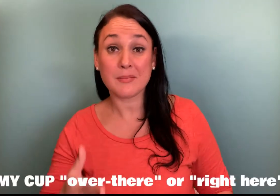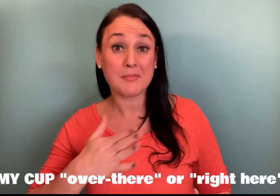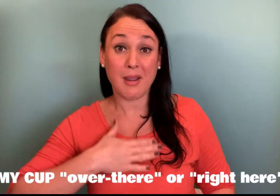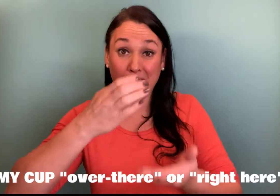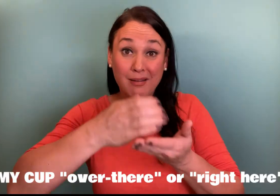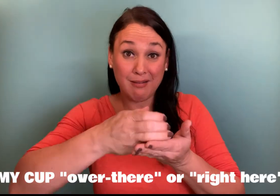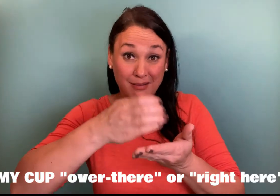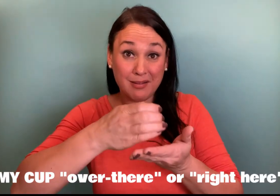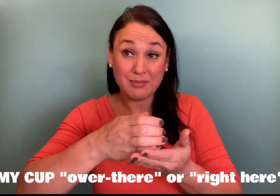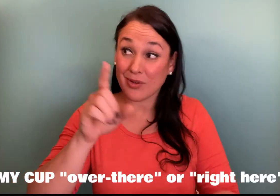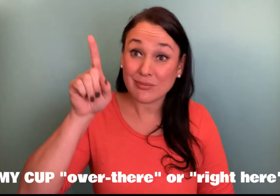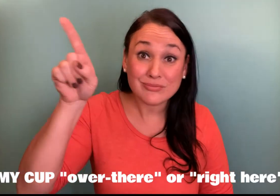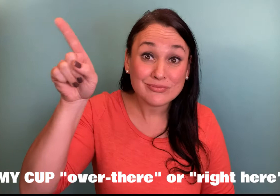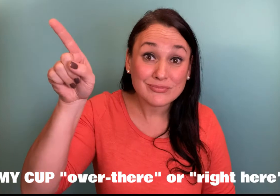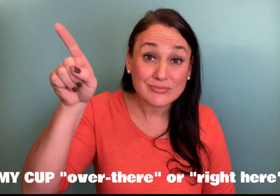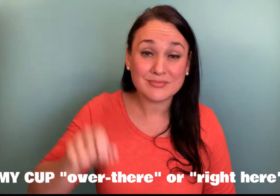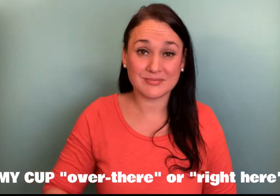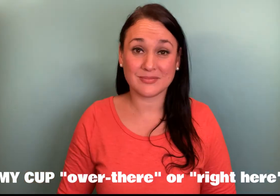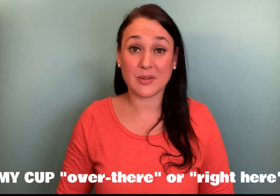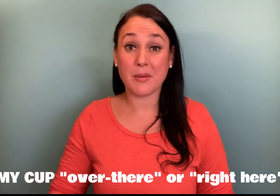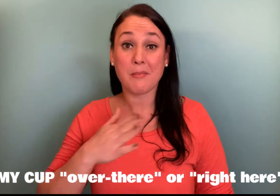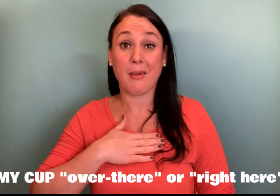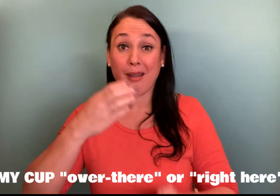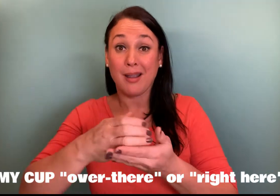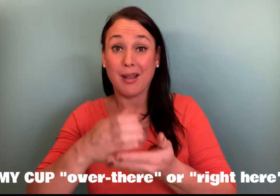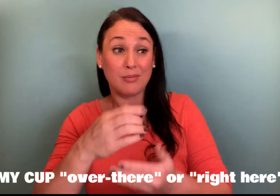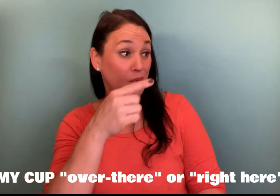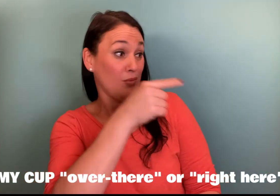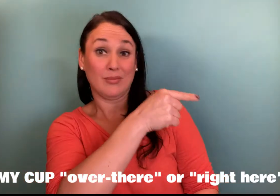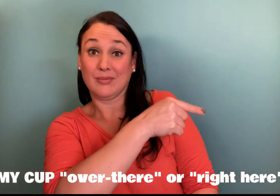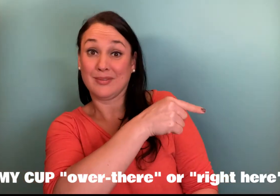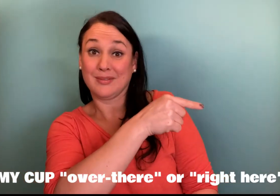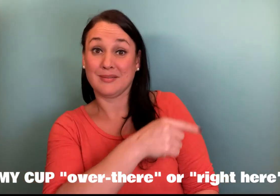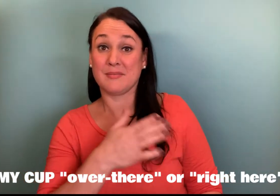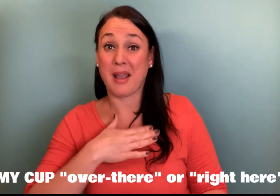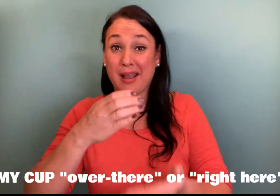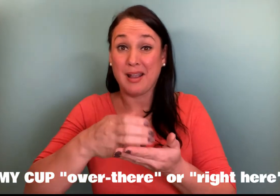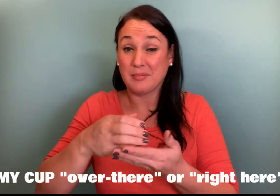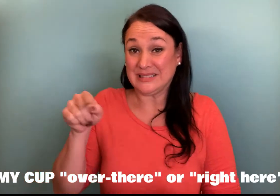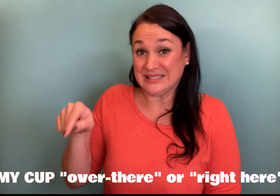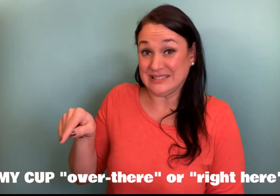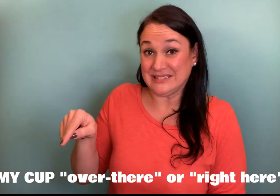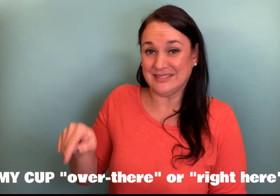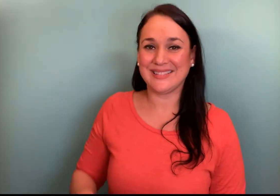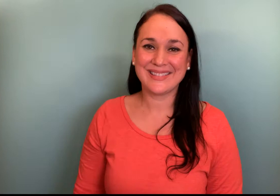You can reply, my cup is over there. Or my cup is over there. Or my cup is right